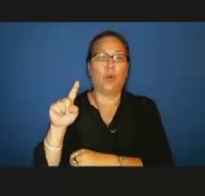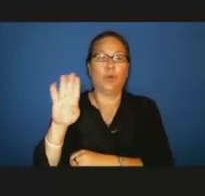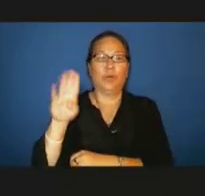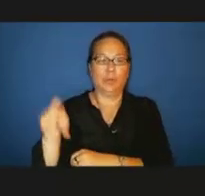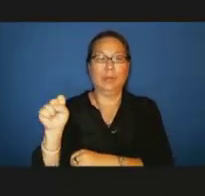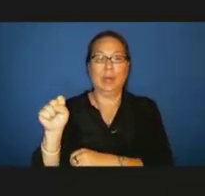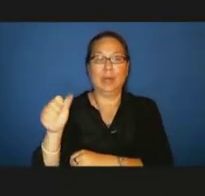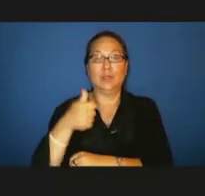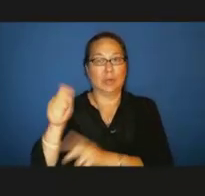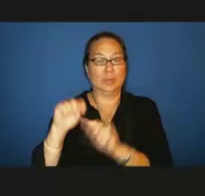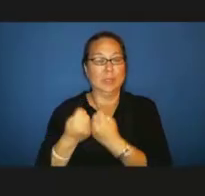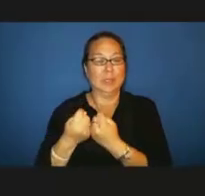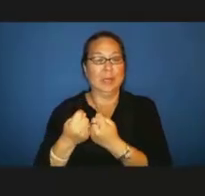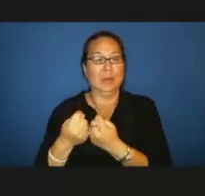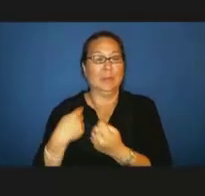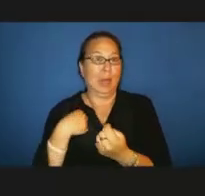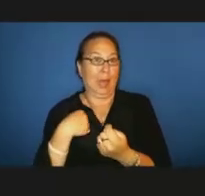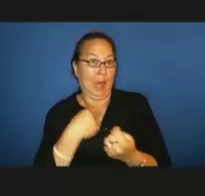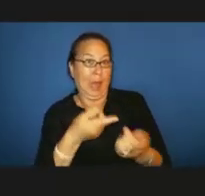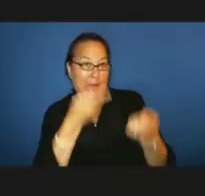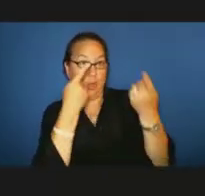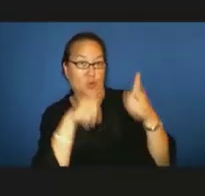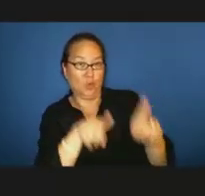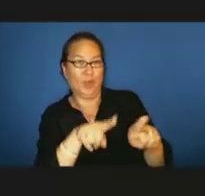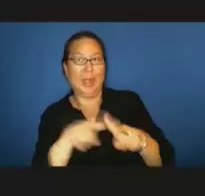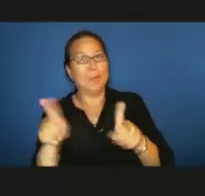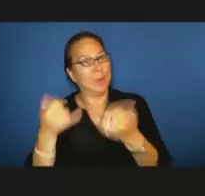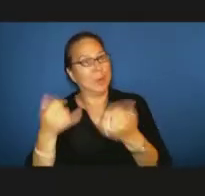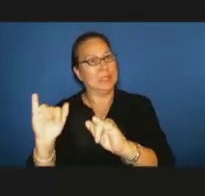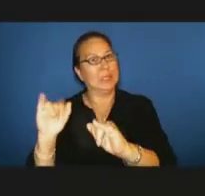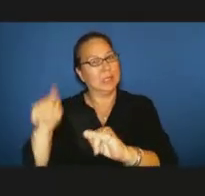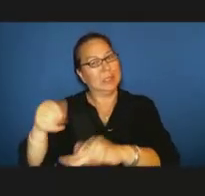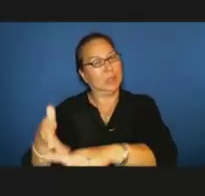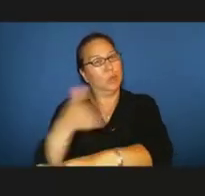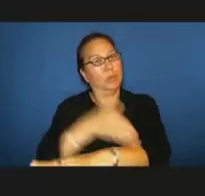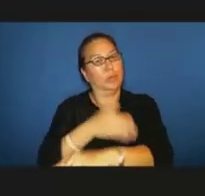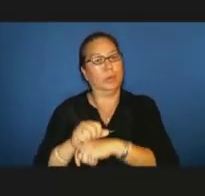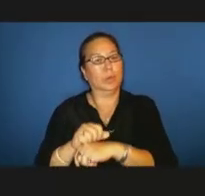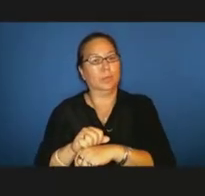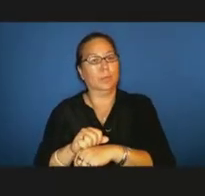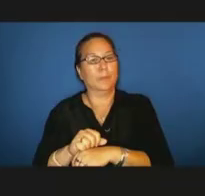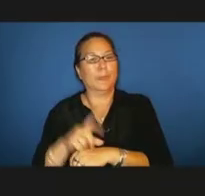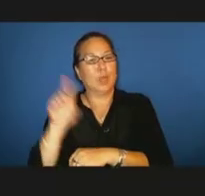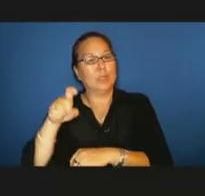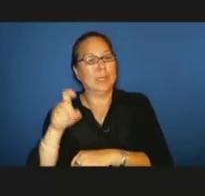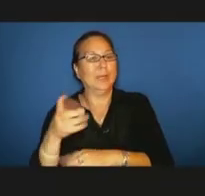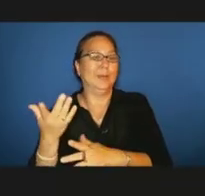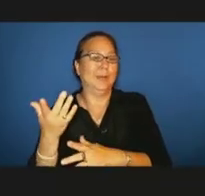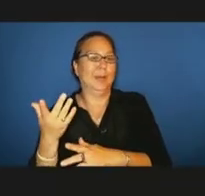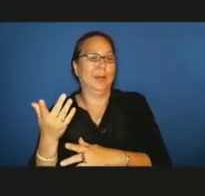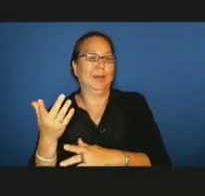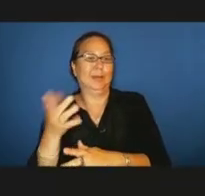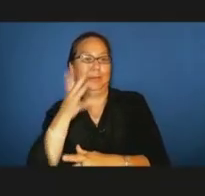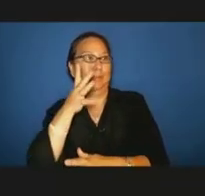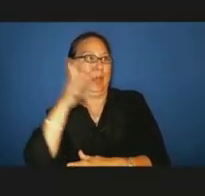them, and yet there is a lot of opportunity for improvement. Parents deserve transparency and a meaningful engagement in decisions